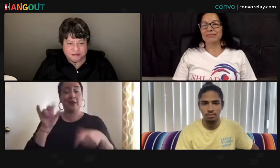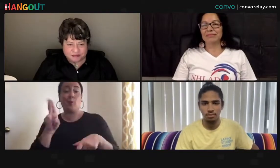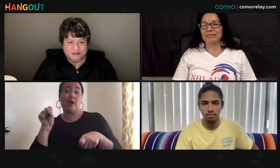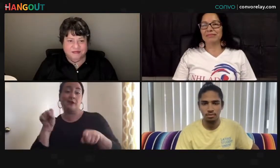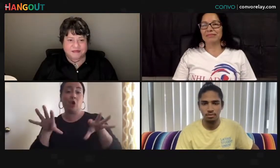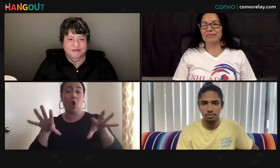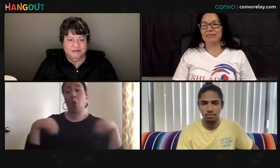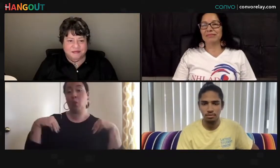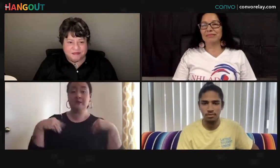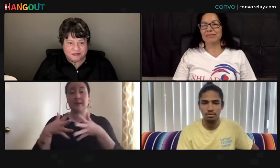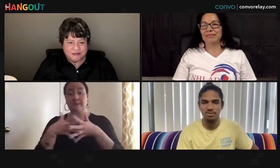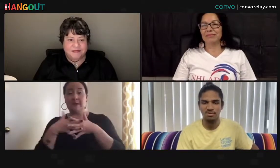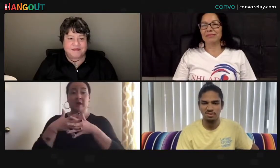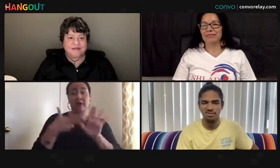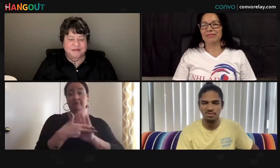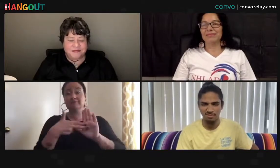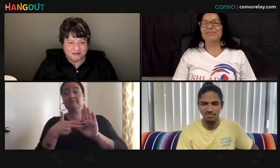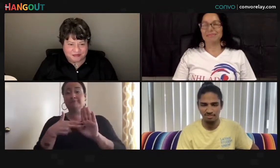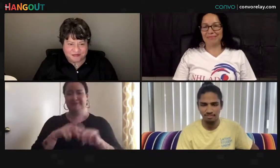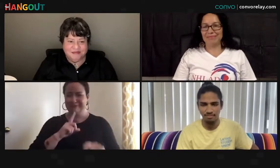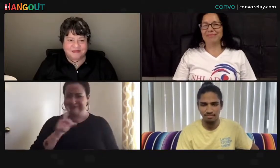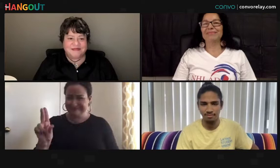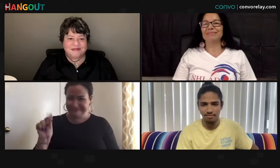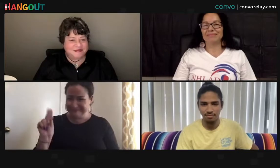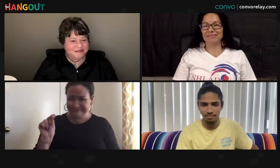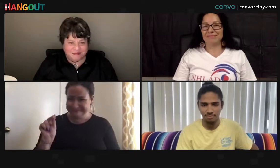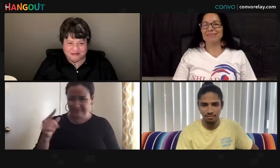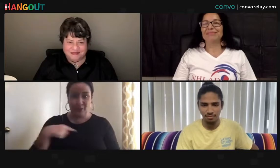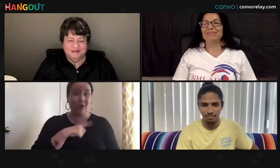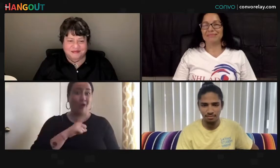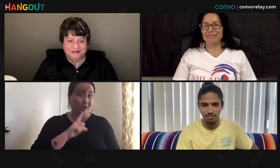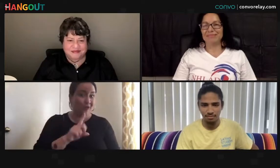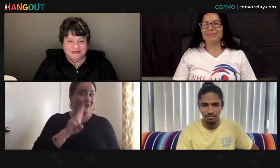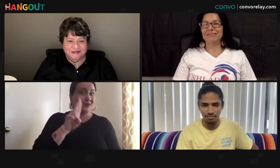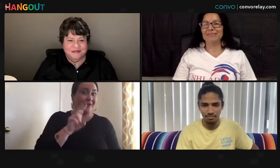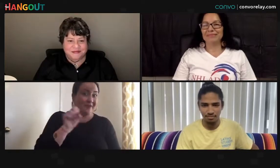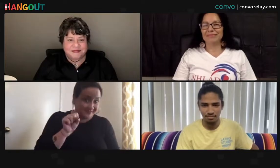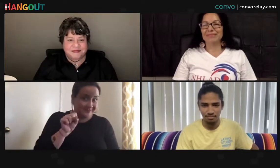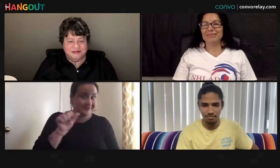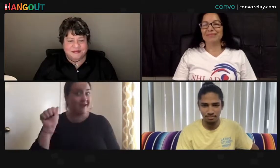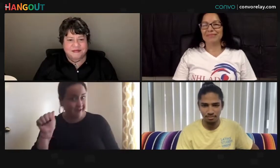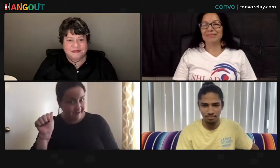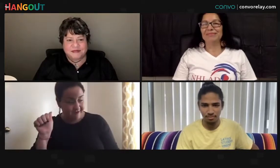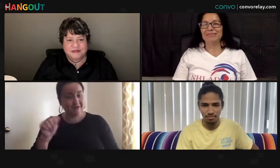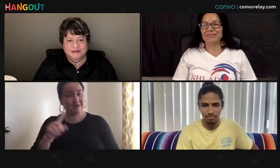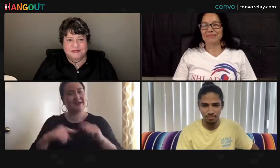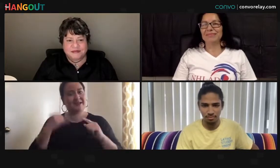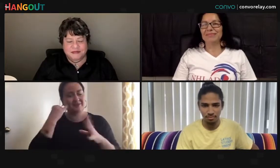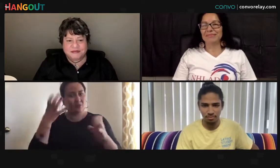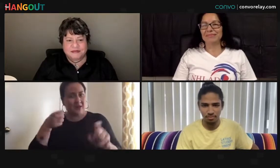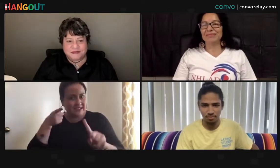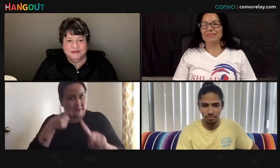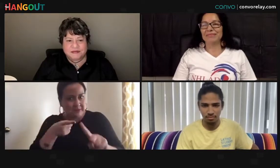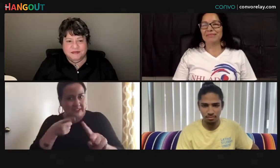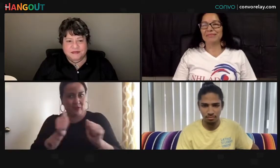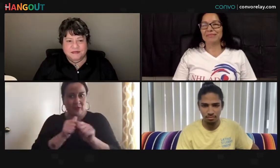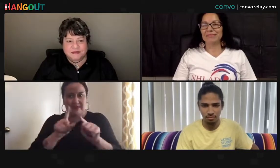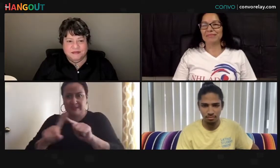US as America is a little bit egotistical, like America, like the US owns all of America, but no, it is the